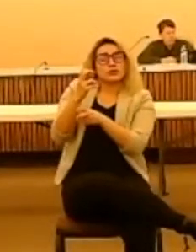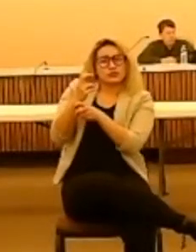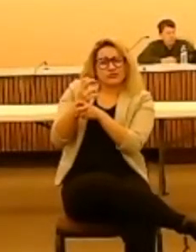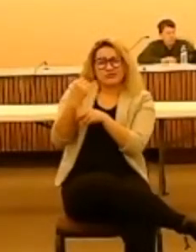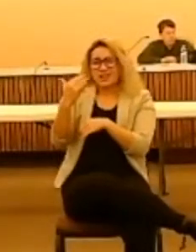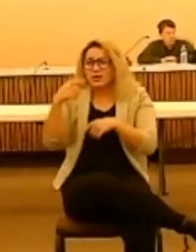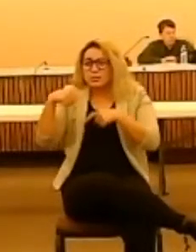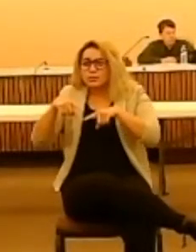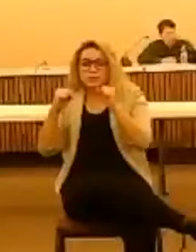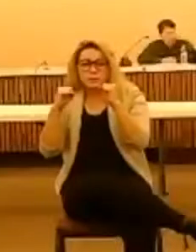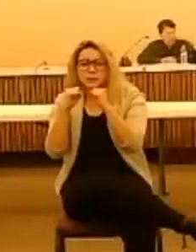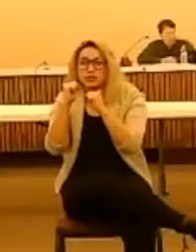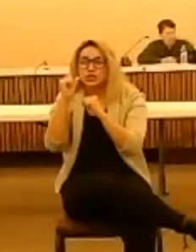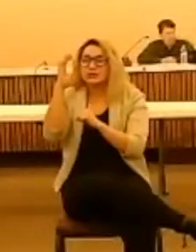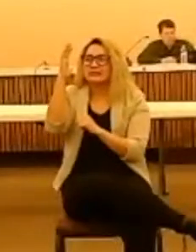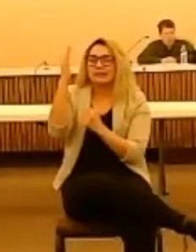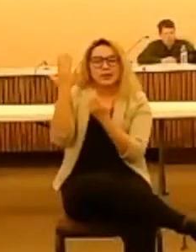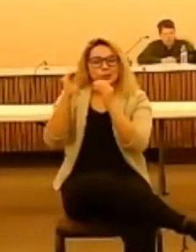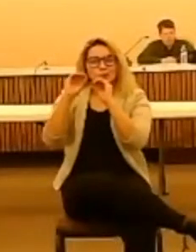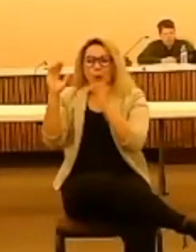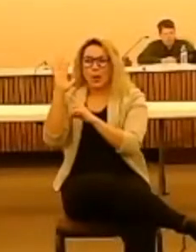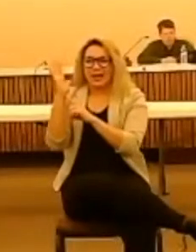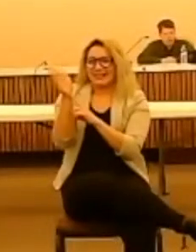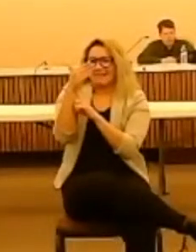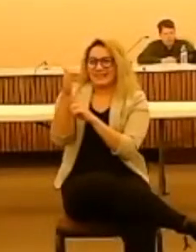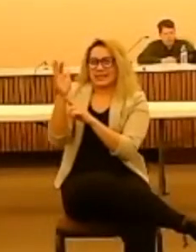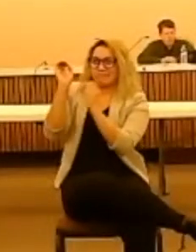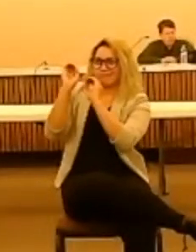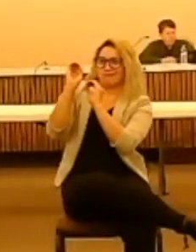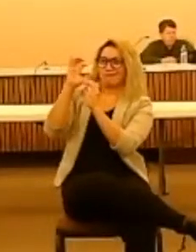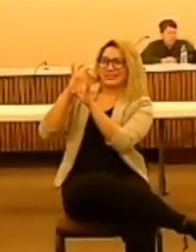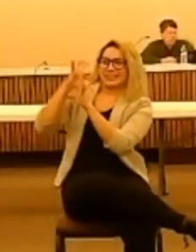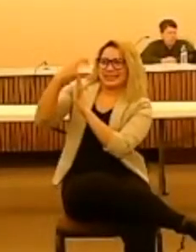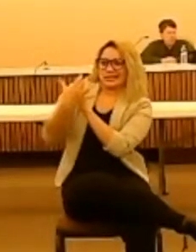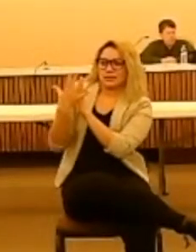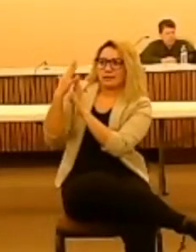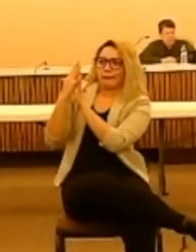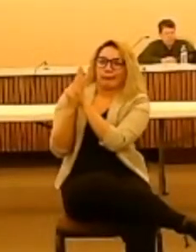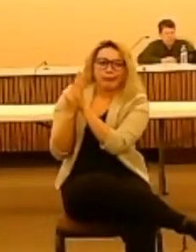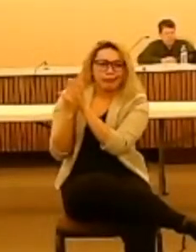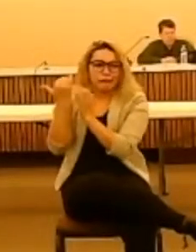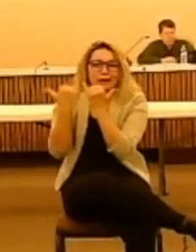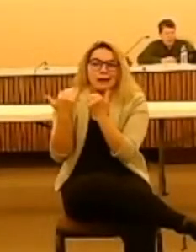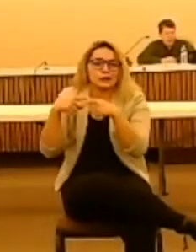in the spring. If the tree buds,